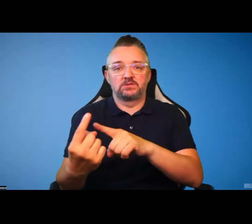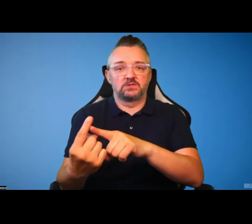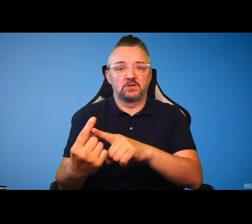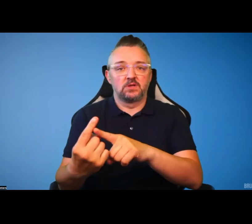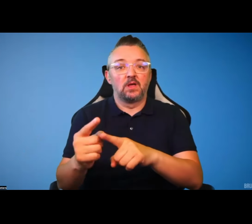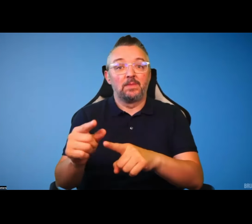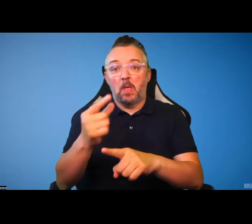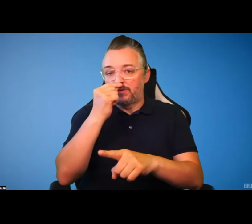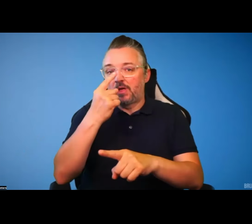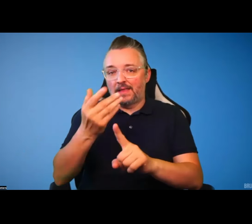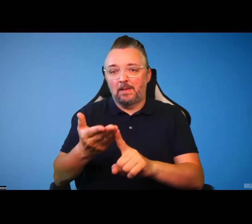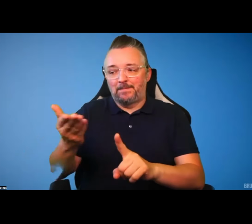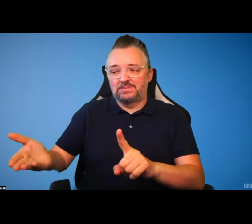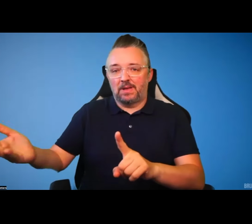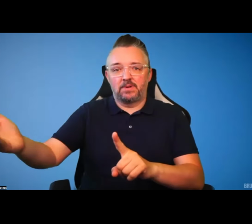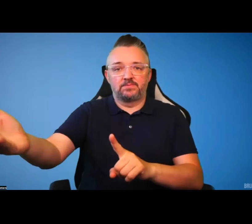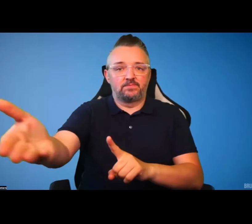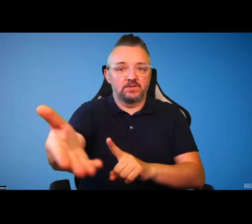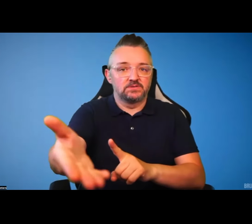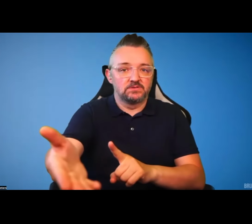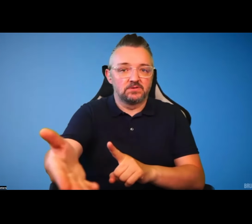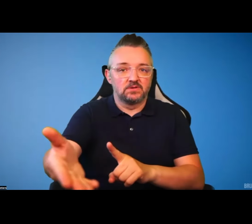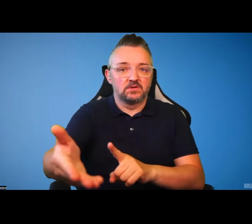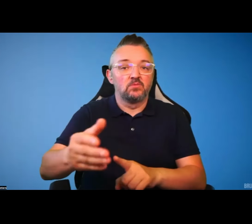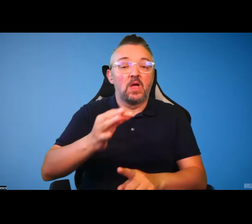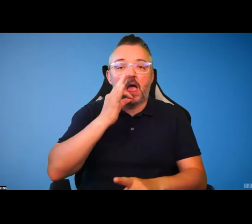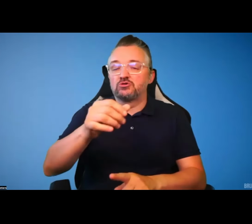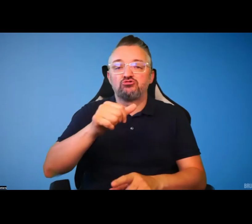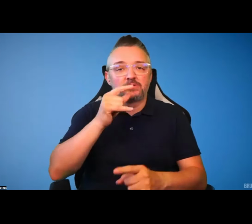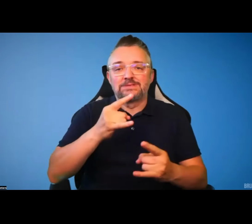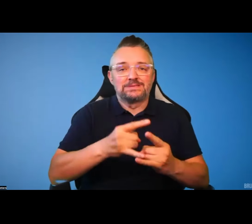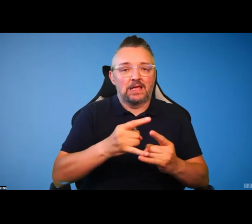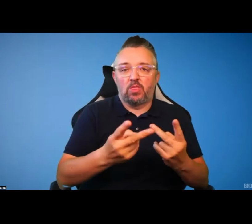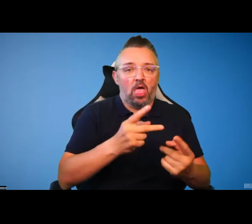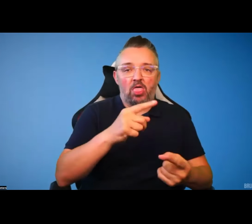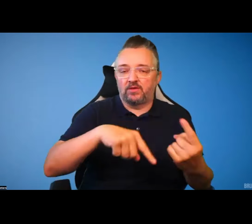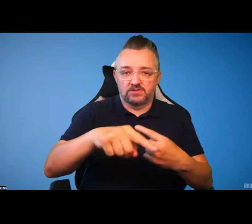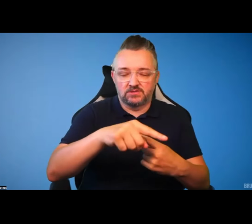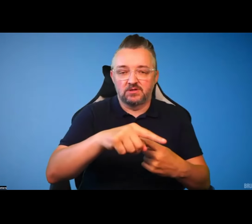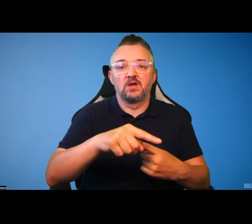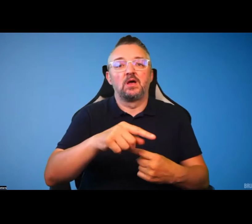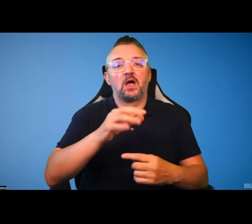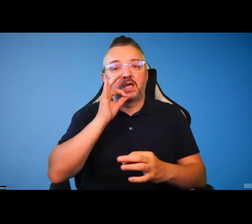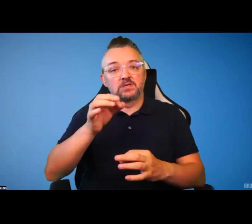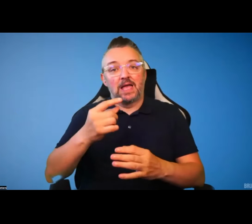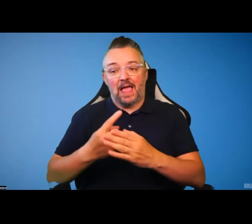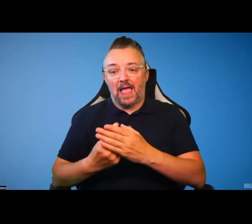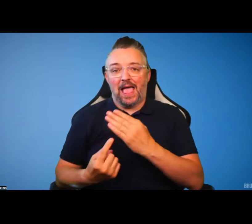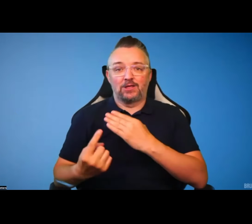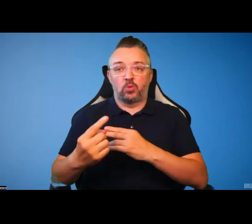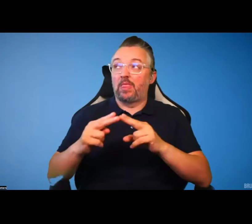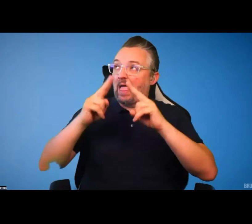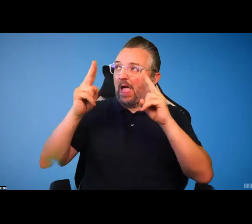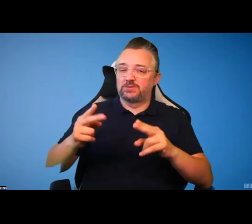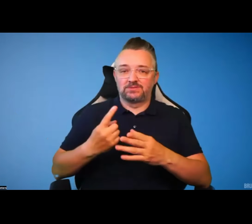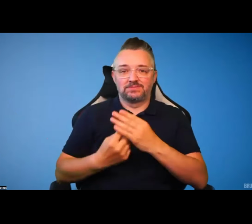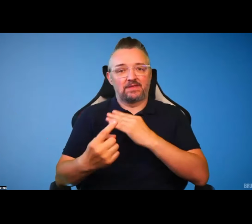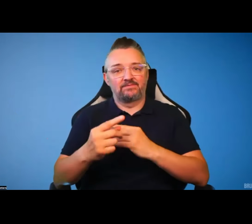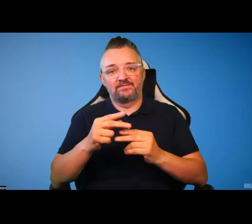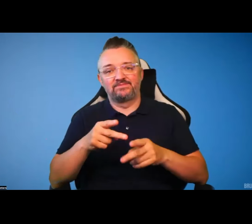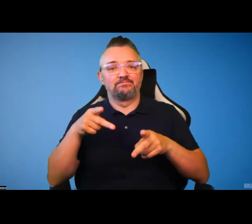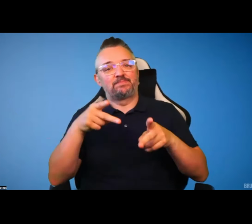others. And we ask you to not have sex with others and also to isolate from within the household as well, where